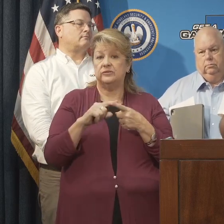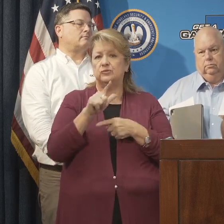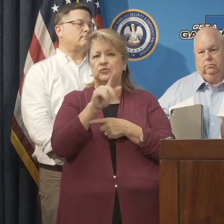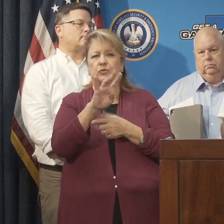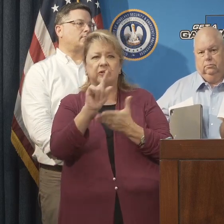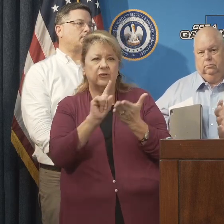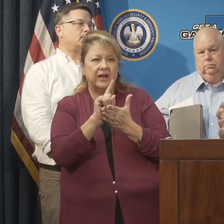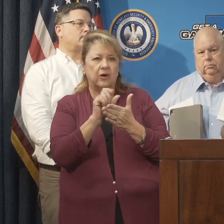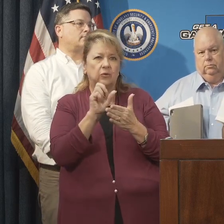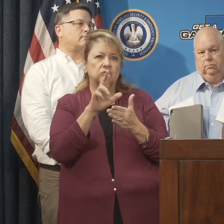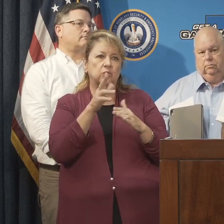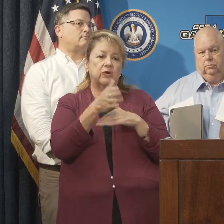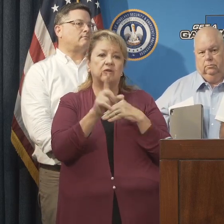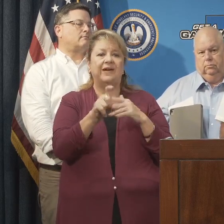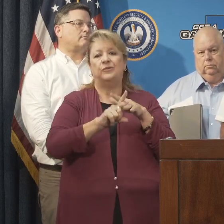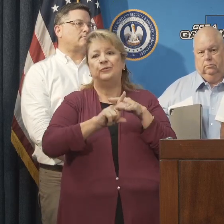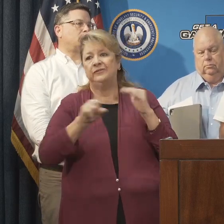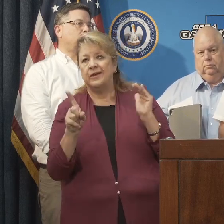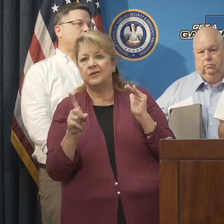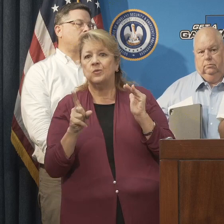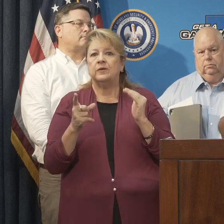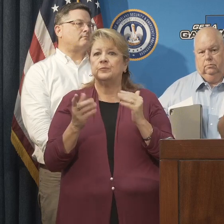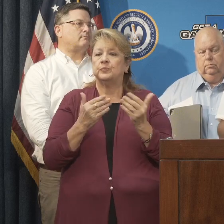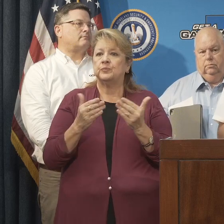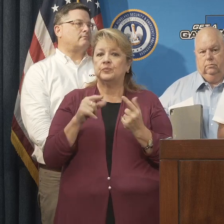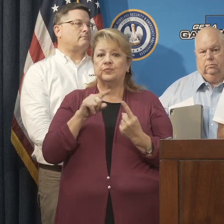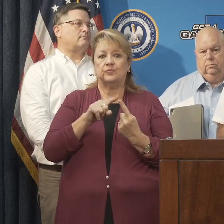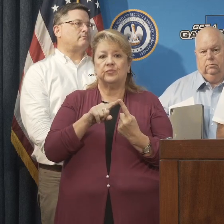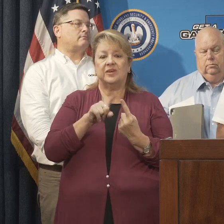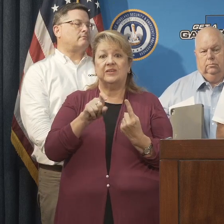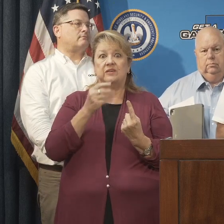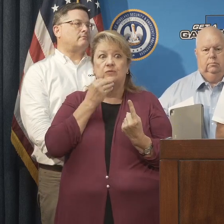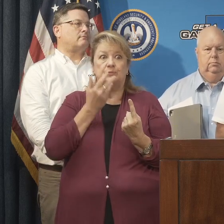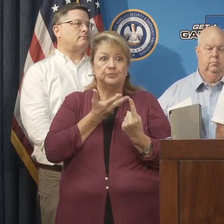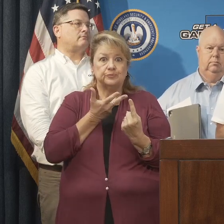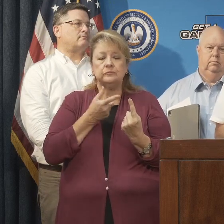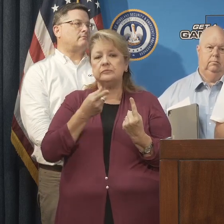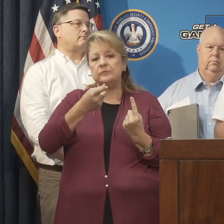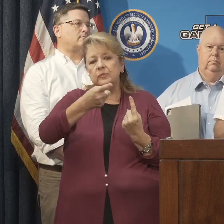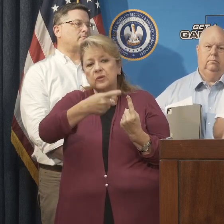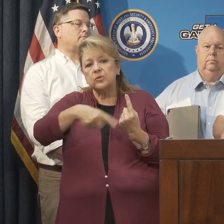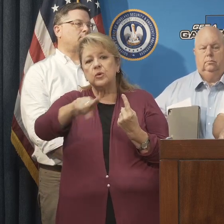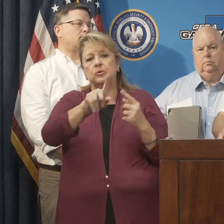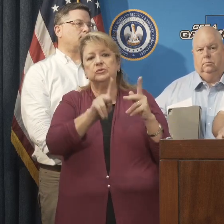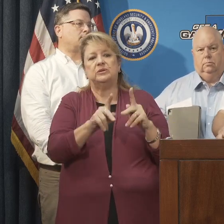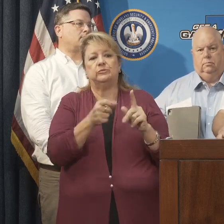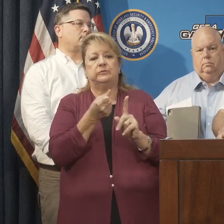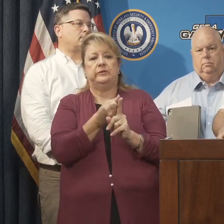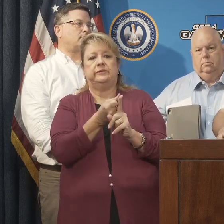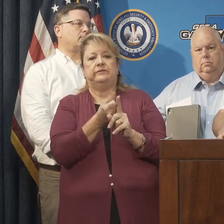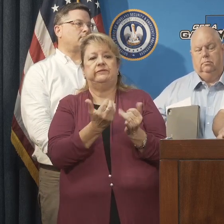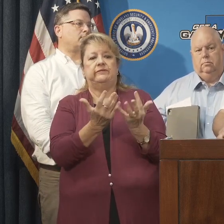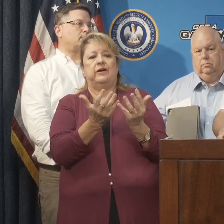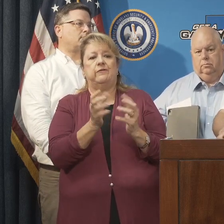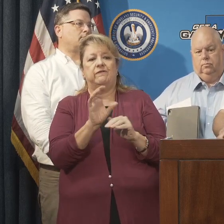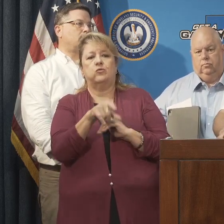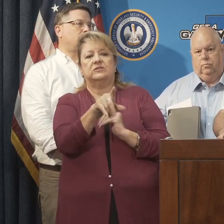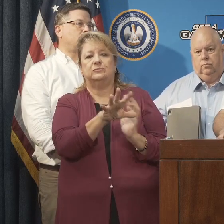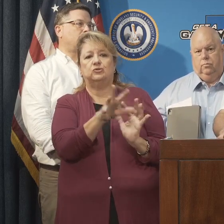hours or more, and they had to evacuate or whatever, and how they can request assistance with their